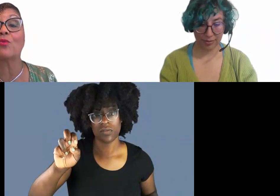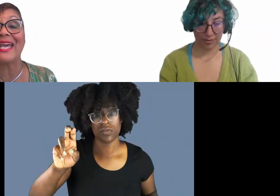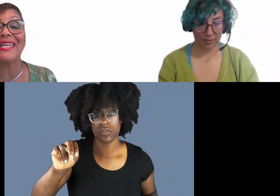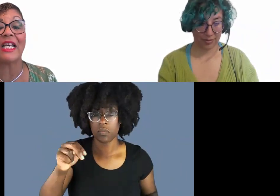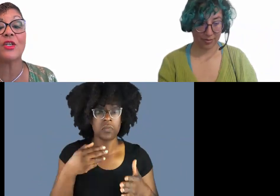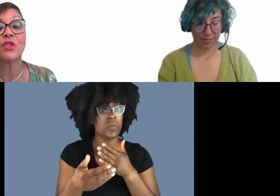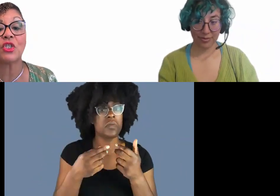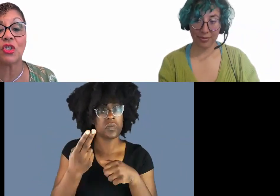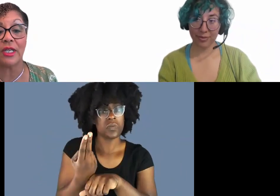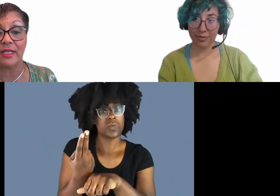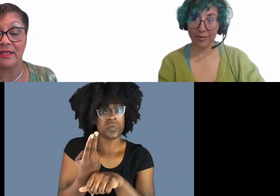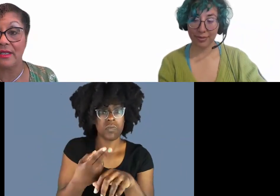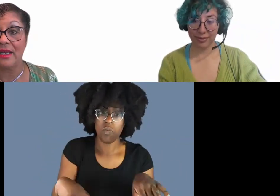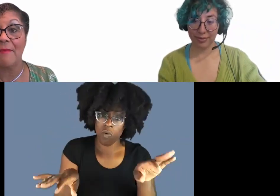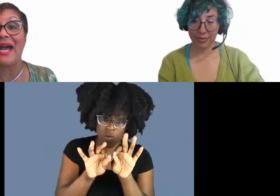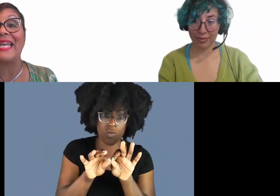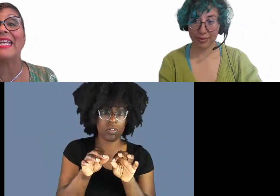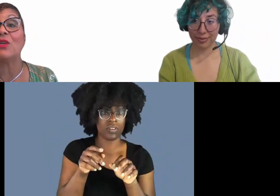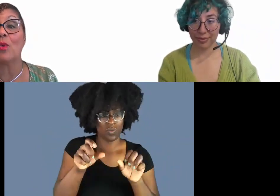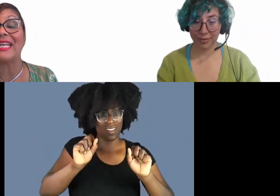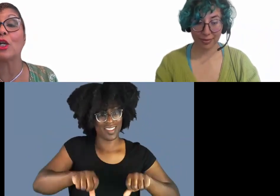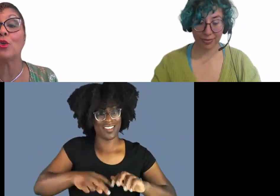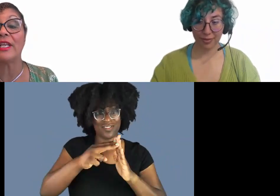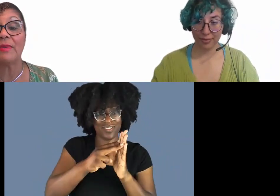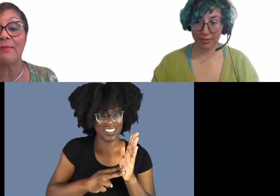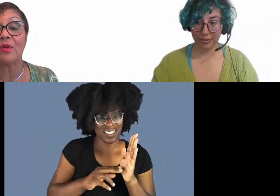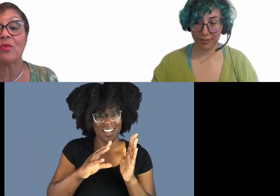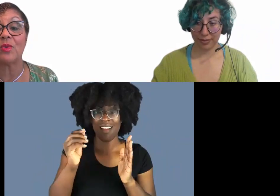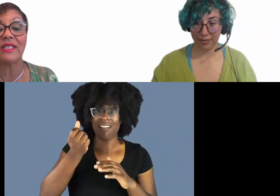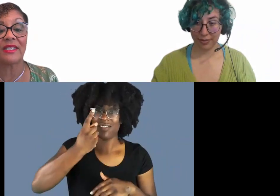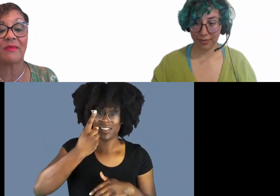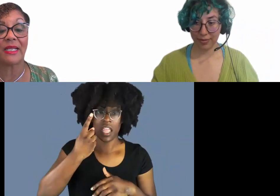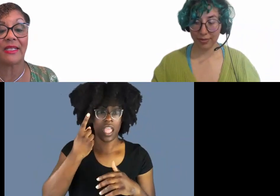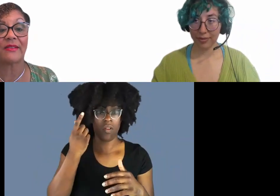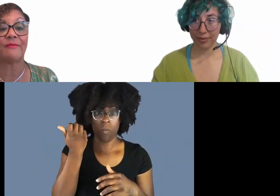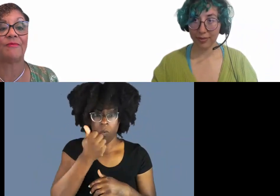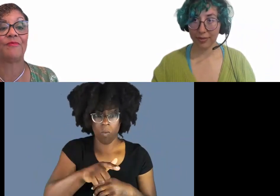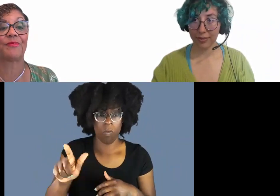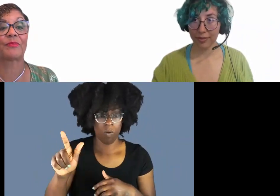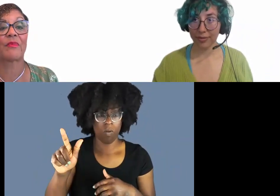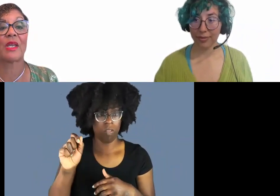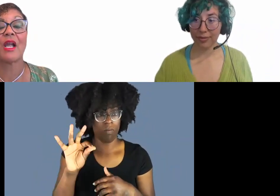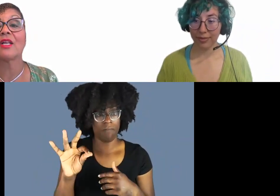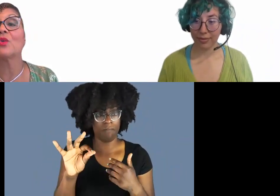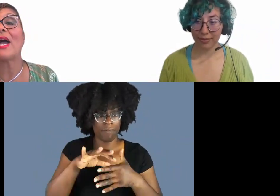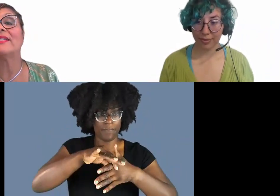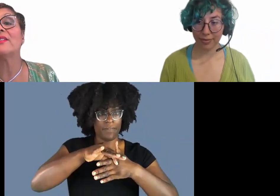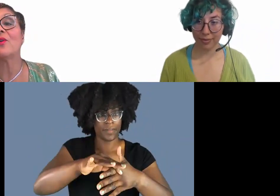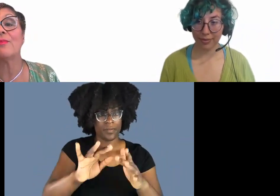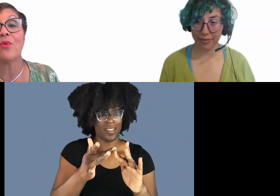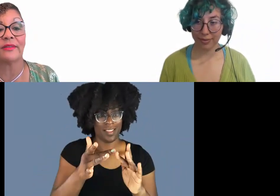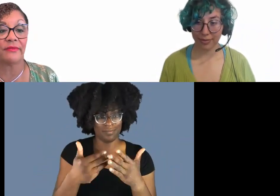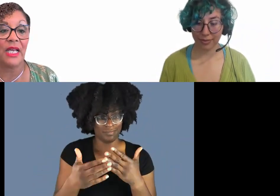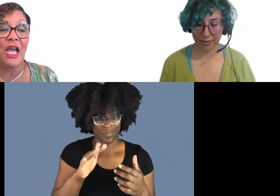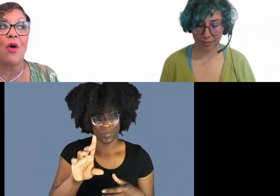be read and understood by anyone, including people with disabilities. So why is it